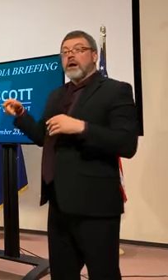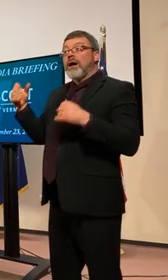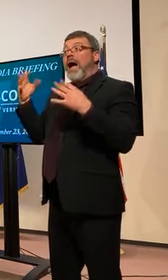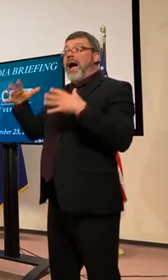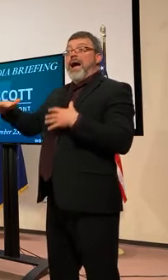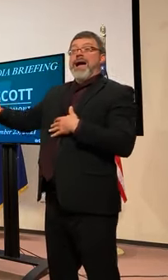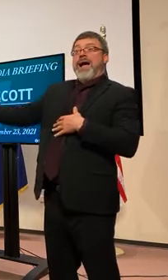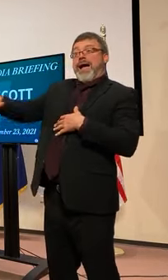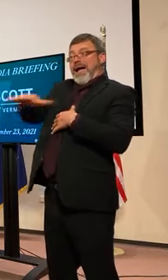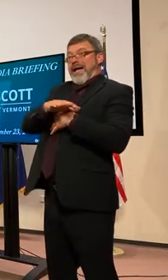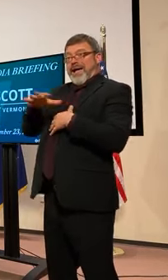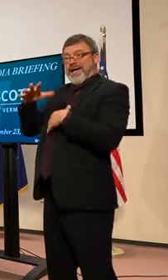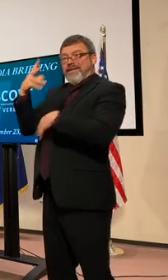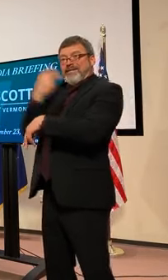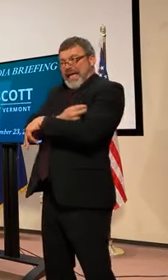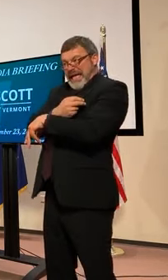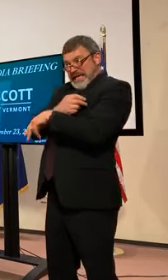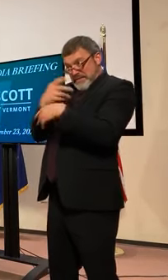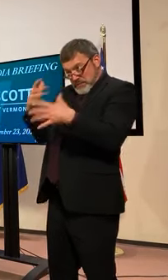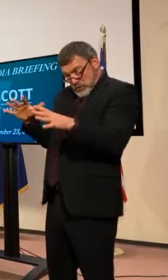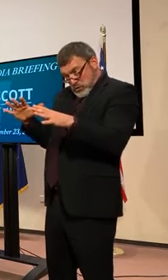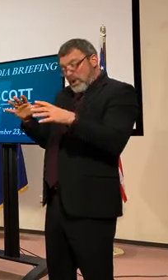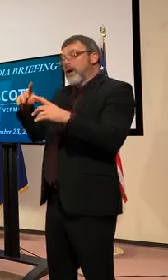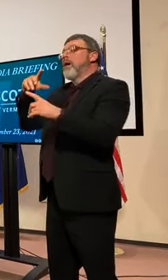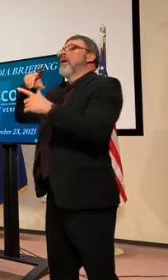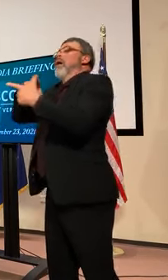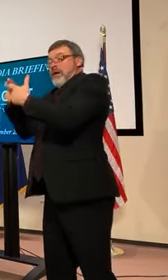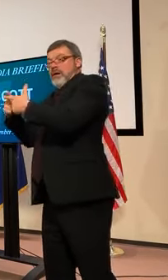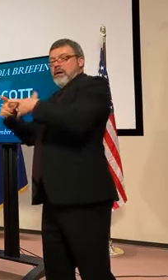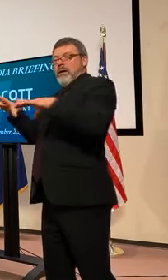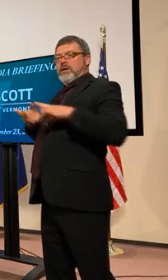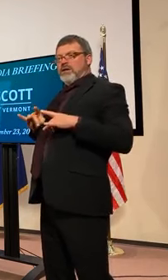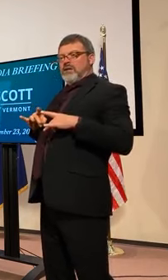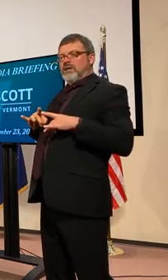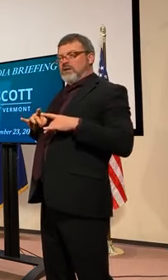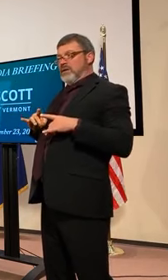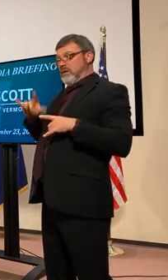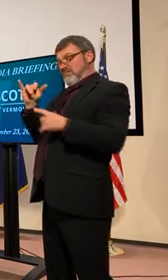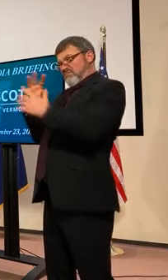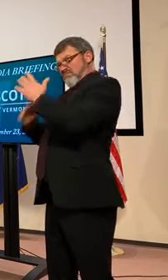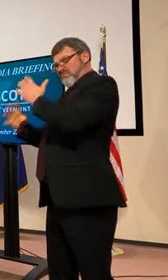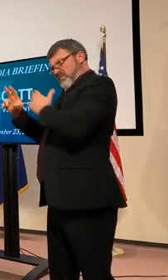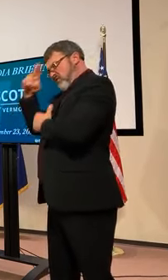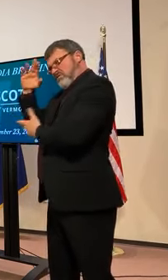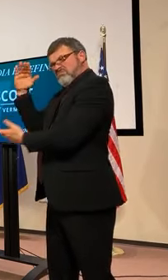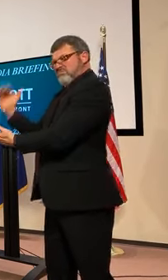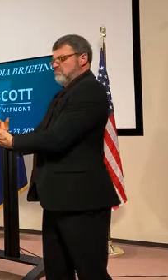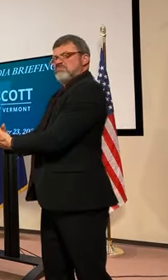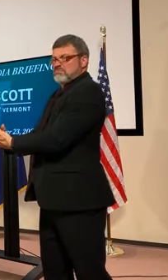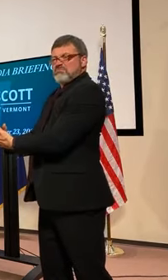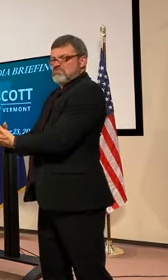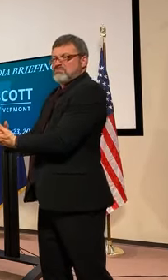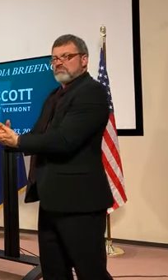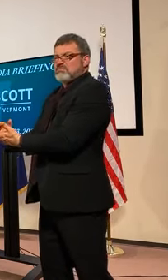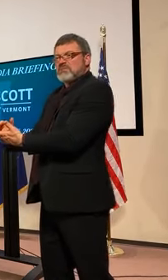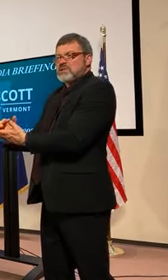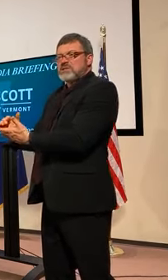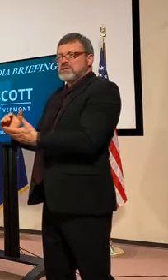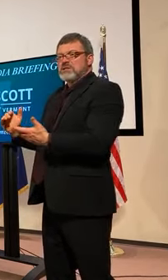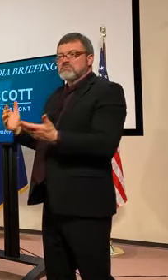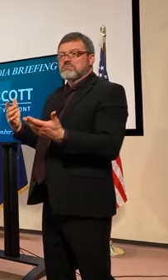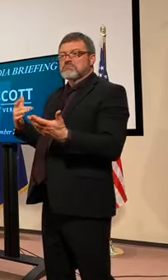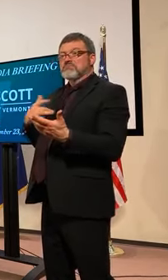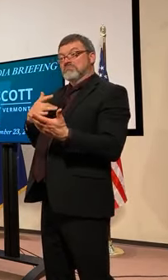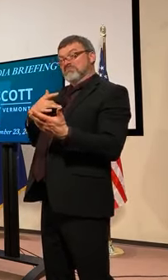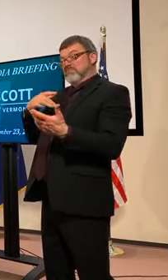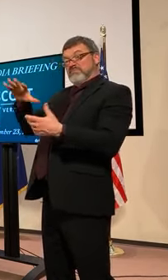now infected versus the low number of people in some respects as compared, you know, if there's